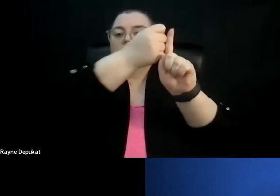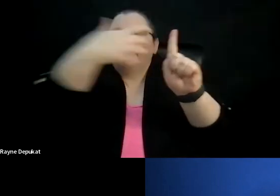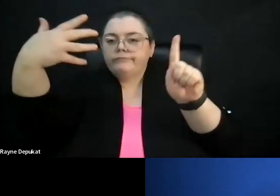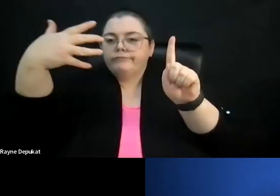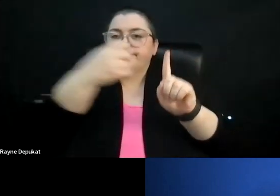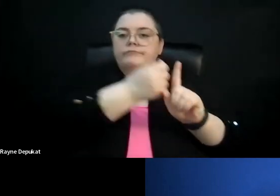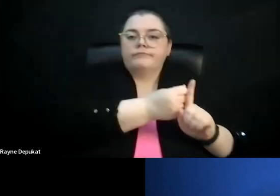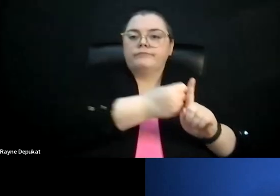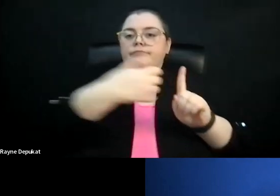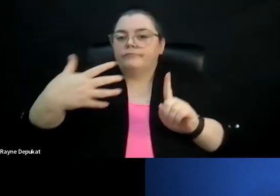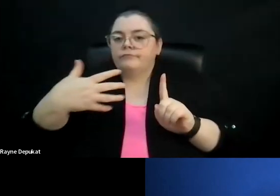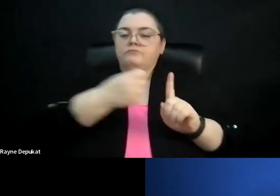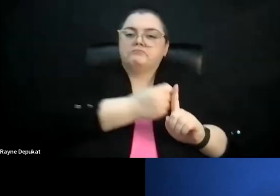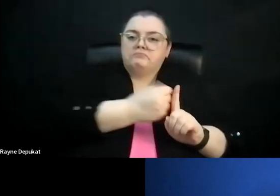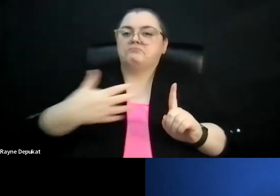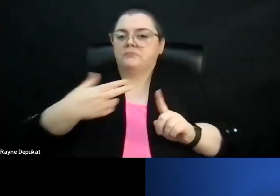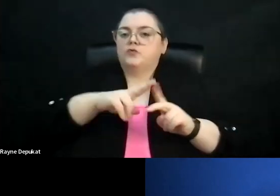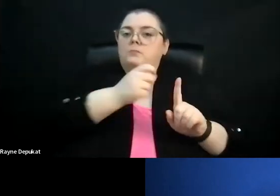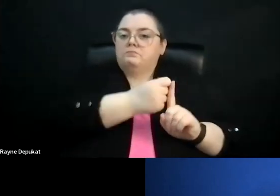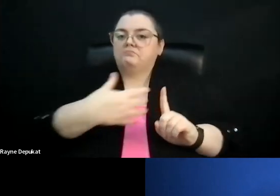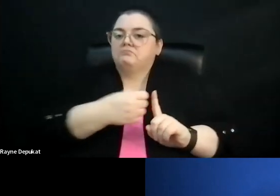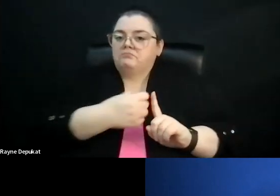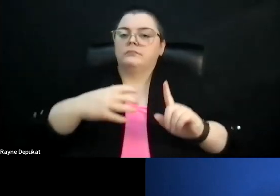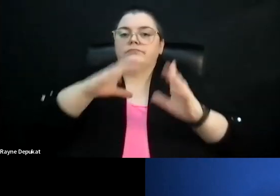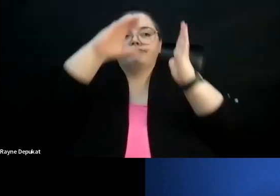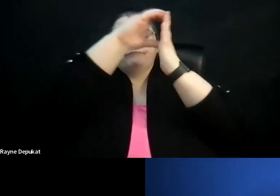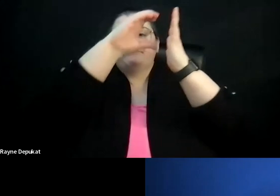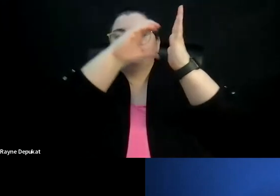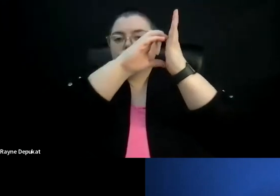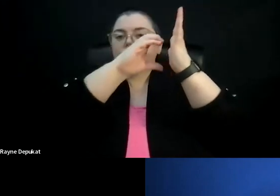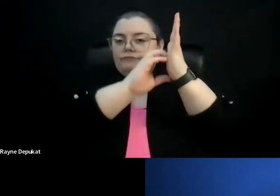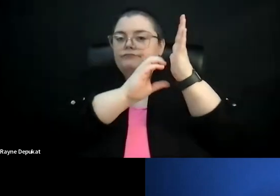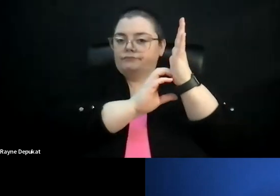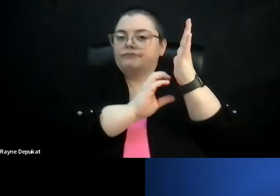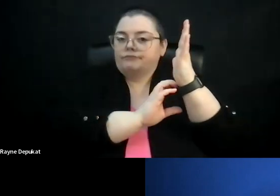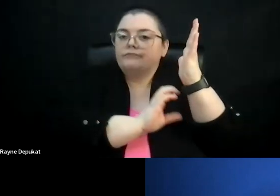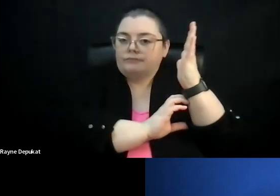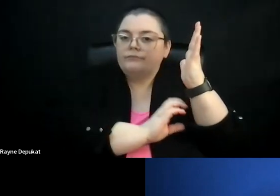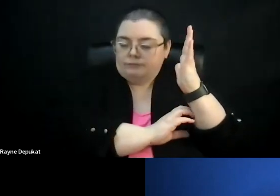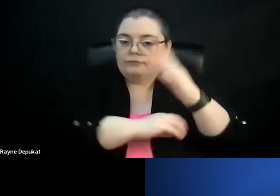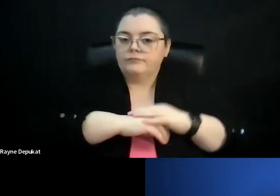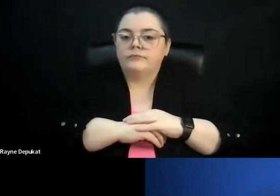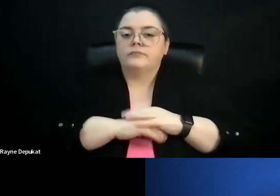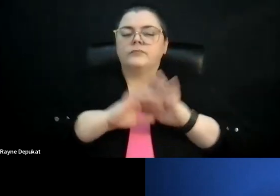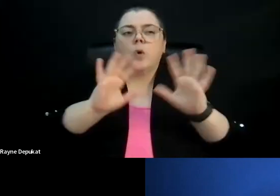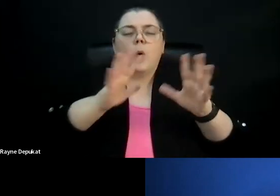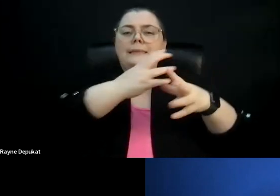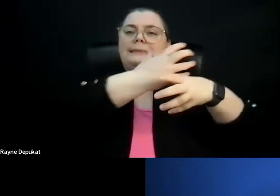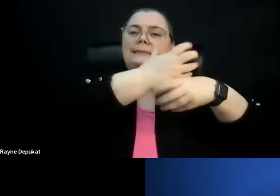have outlined, and also explaining not only the issues, but the intricacies and